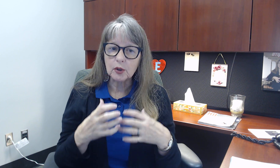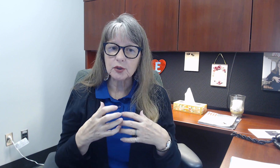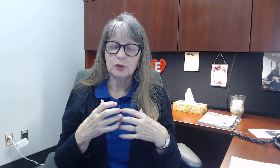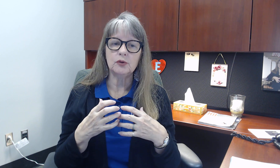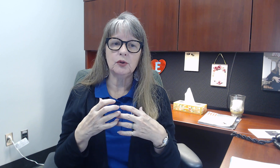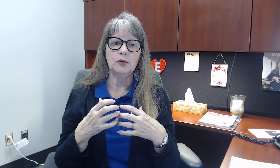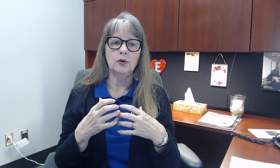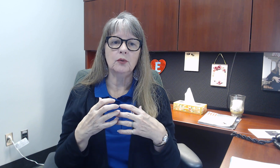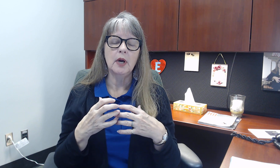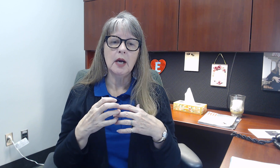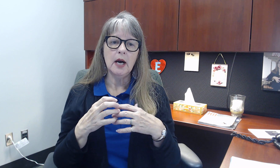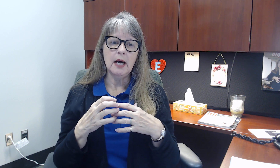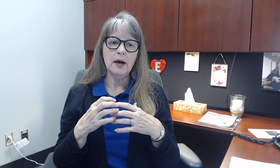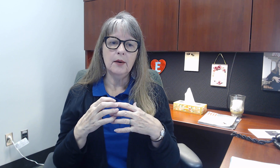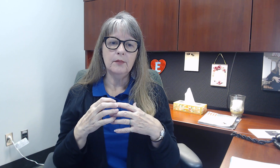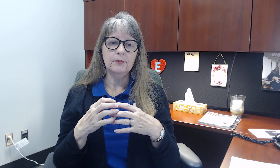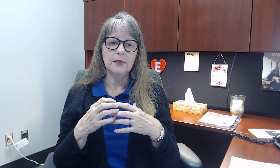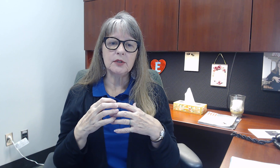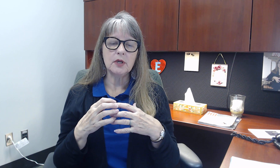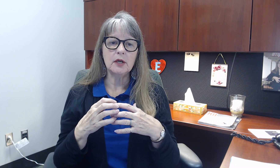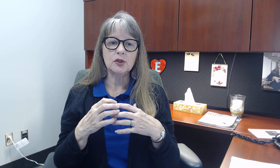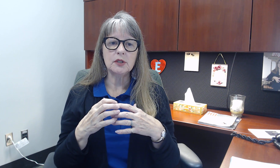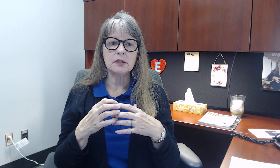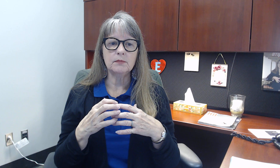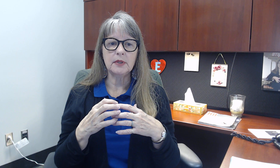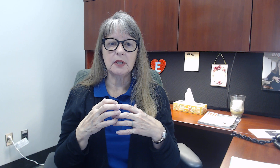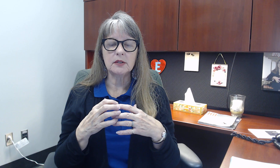personal to you. It's not just because